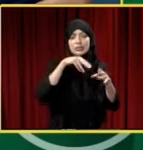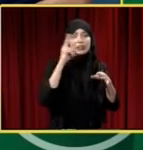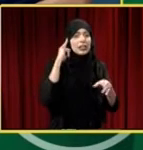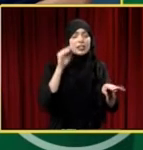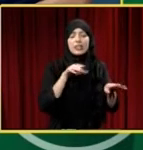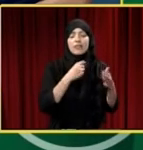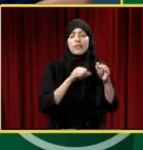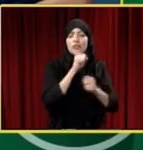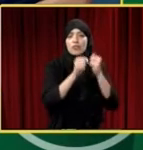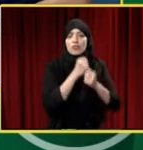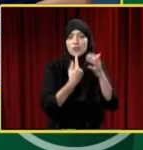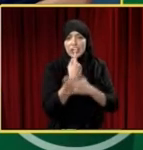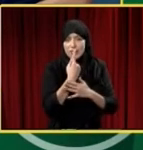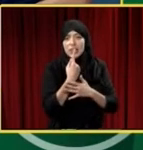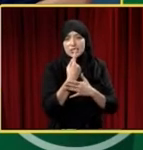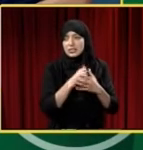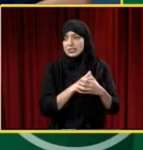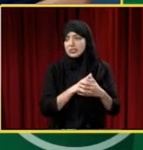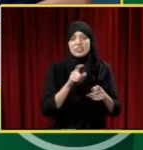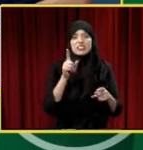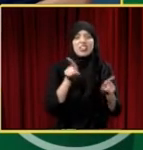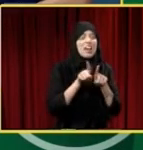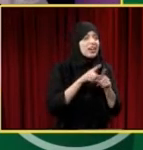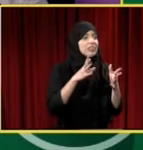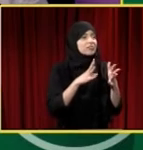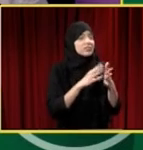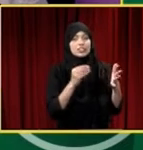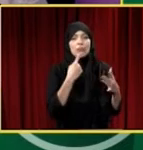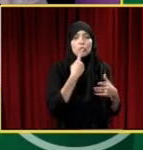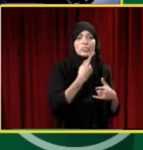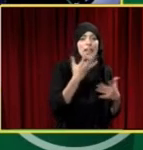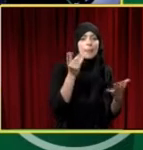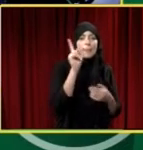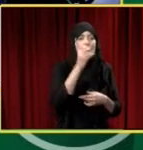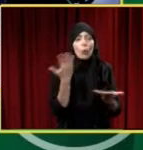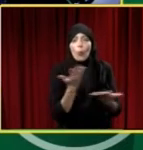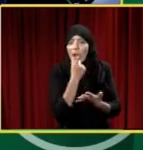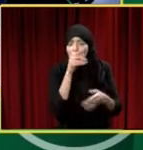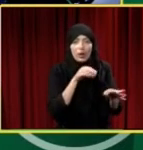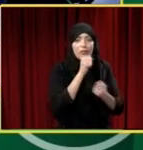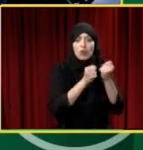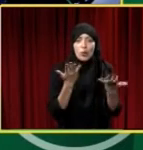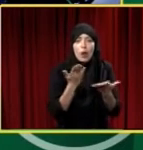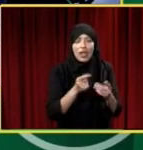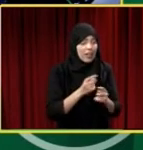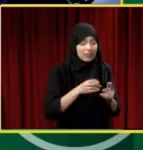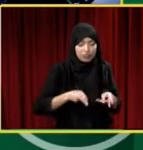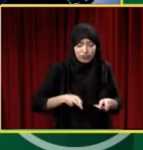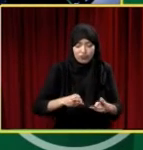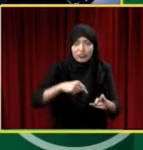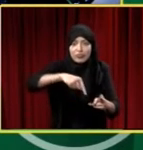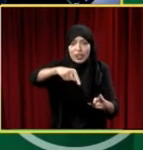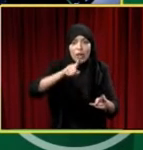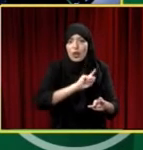guys were literally like posts directing people where to go. Yeah. We didn't want people going off course into some next. So if someone went off track, what would you